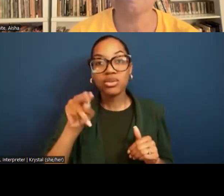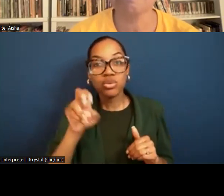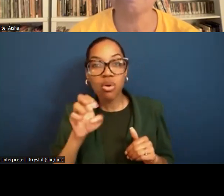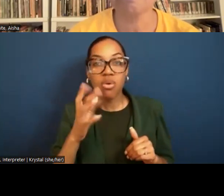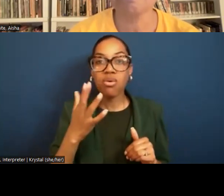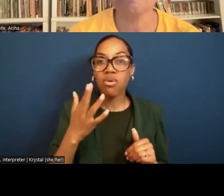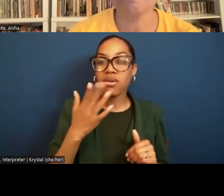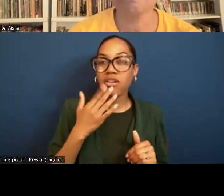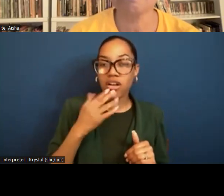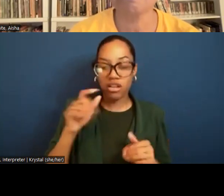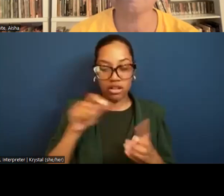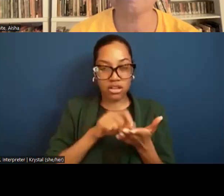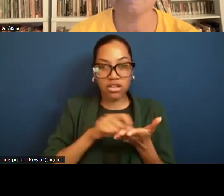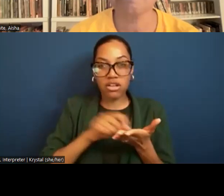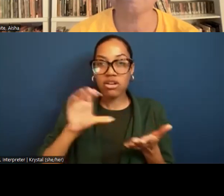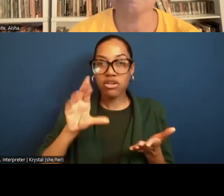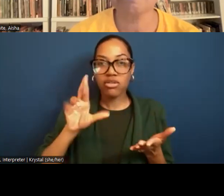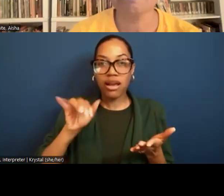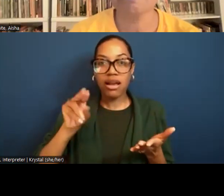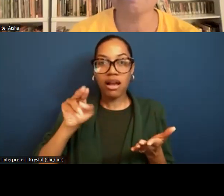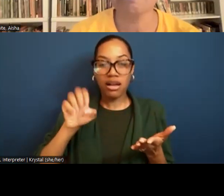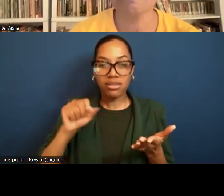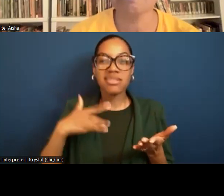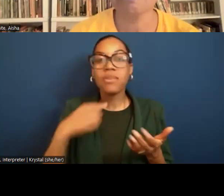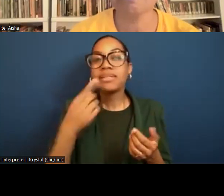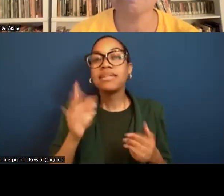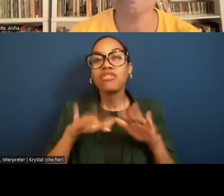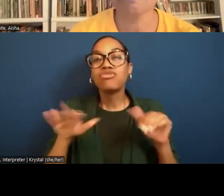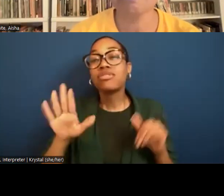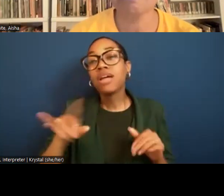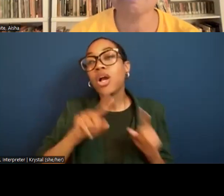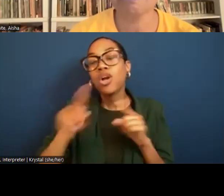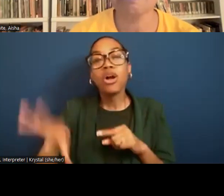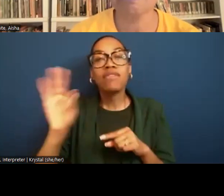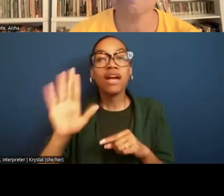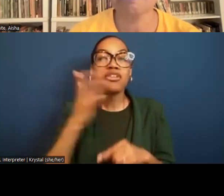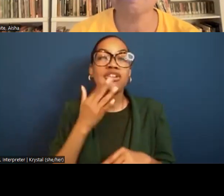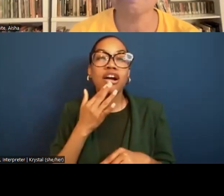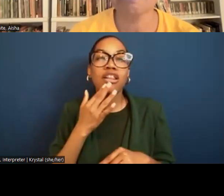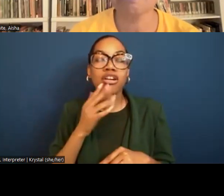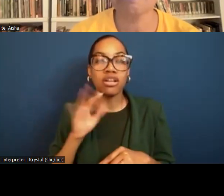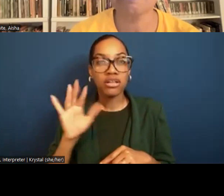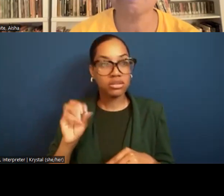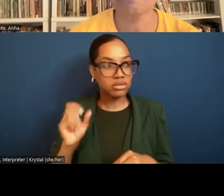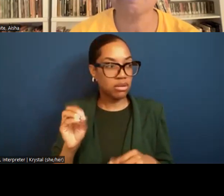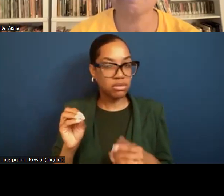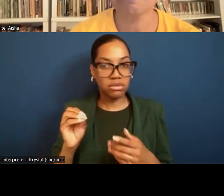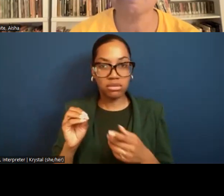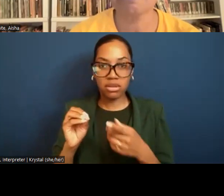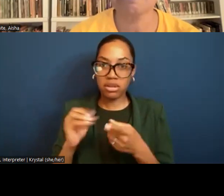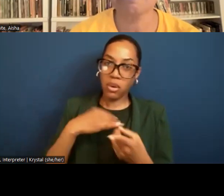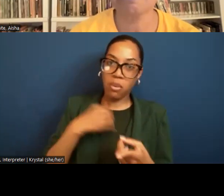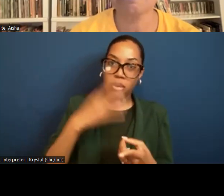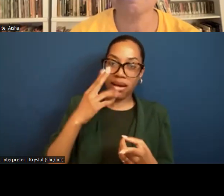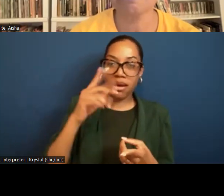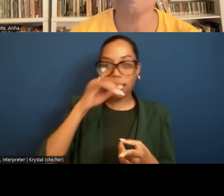you go pick out your complexion, and, oh, look, you're dark, I'm light, you're peach, whatever. So first of all, I'm gonna say that if you